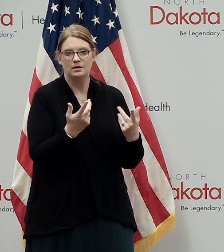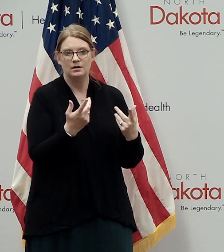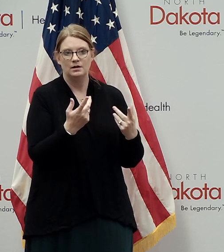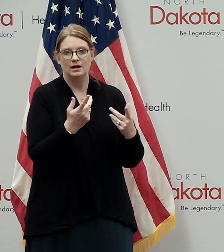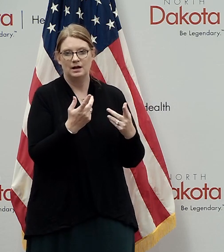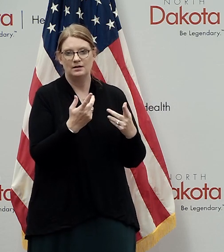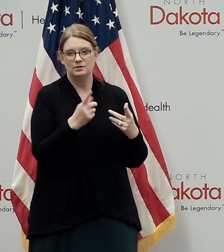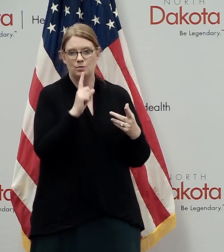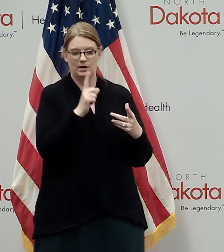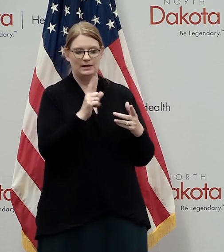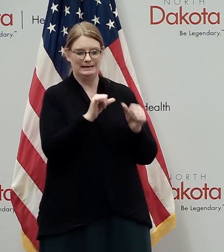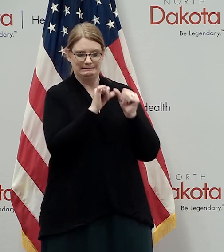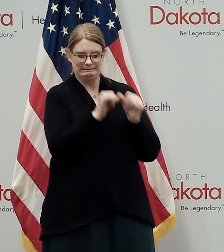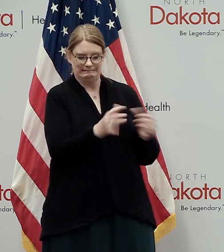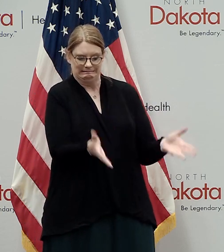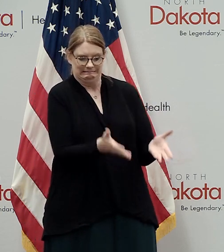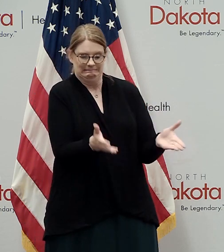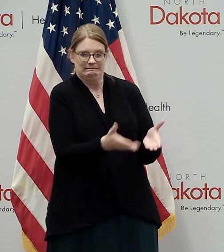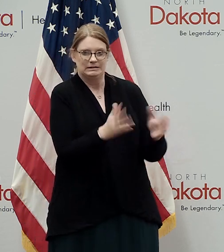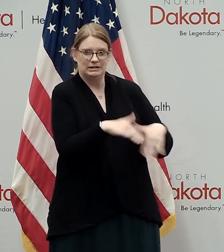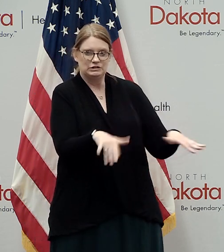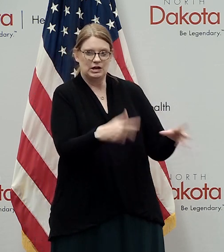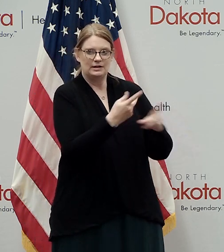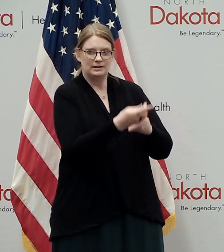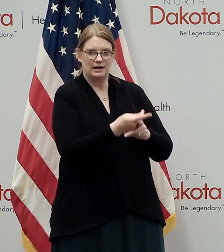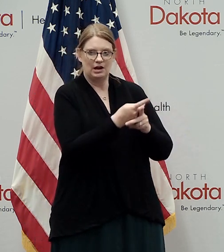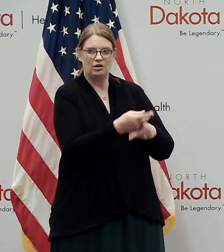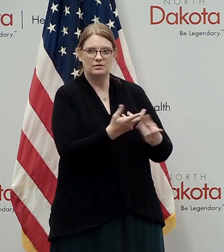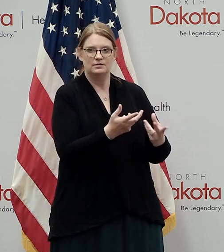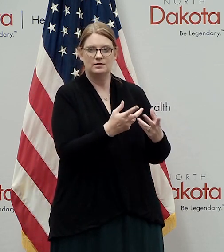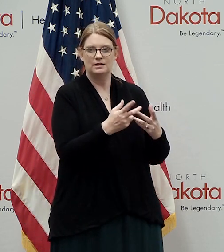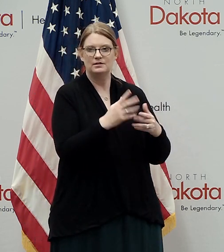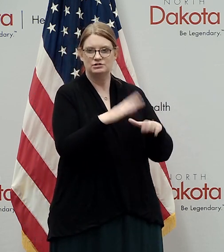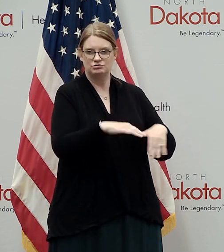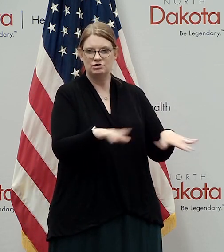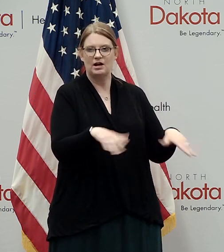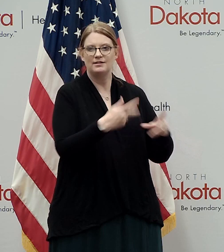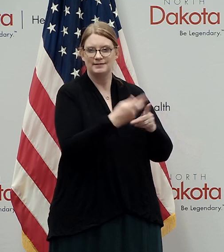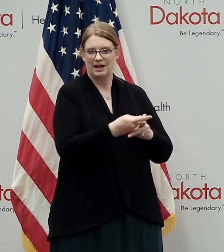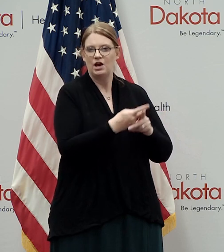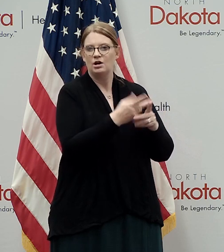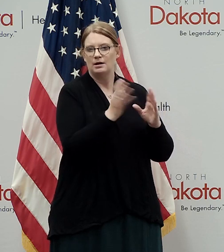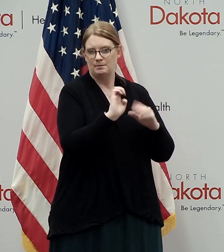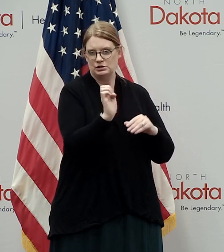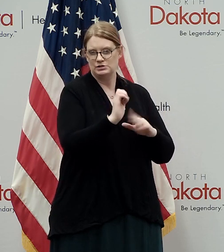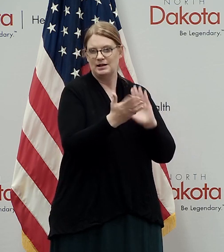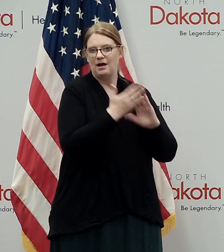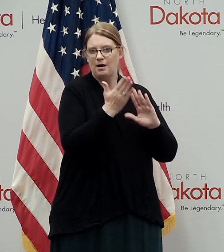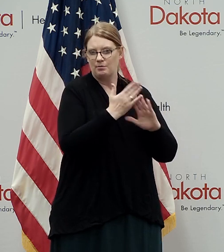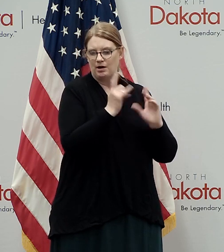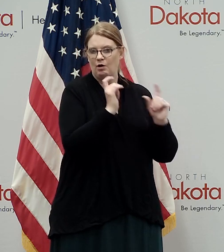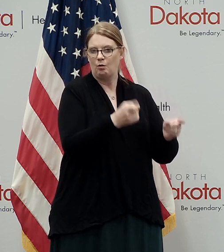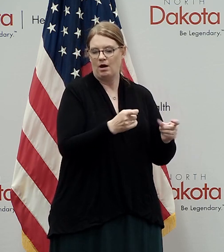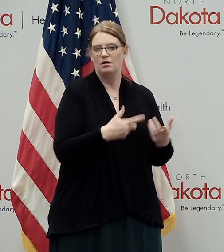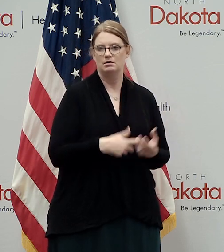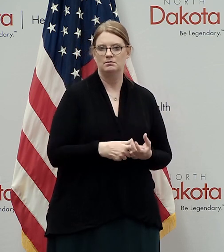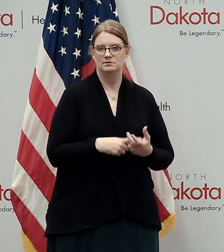childcare sector alive with the childcare emergency operating grants. So again, thanks to the team that worked on that.